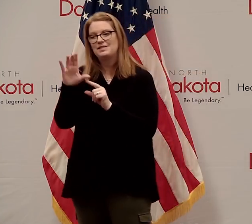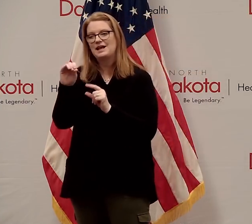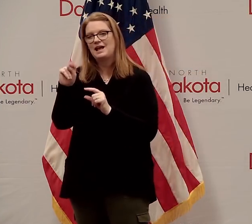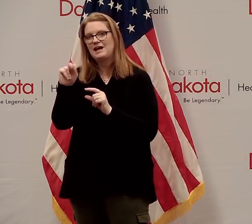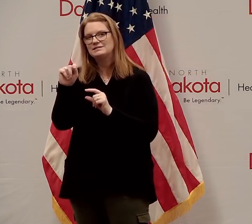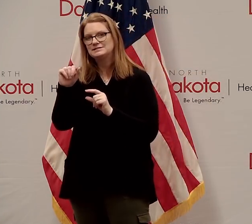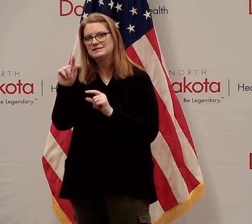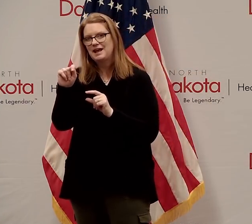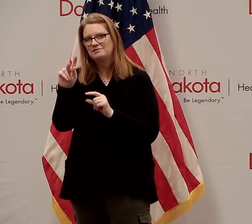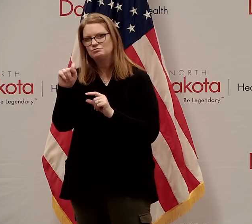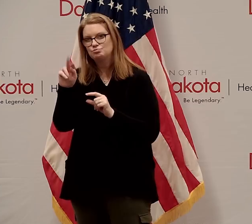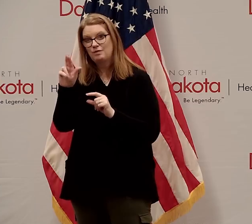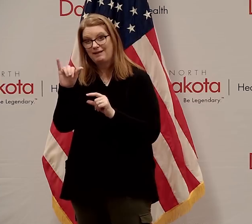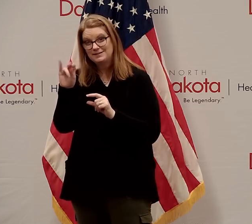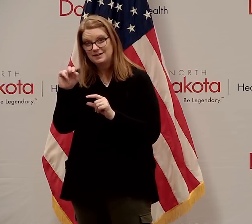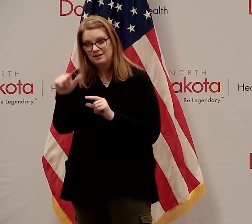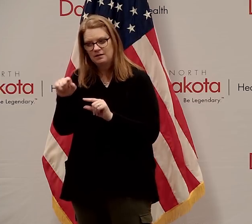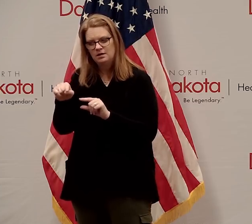this is all